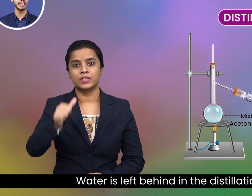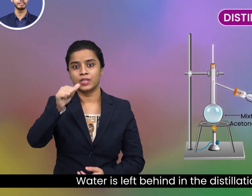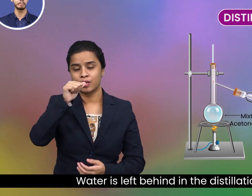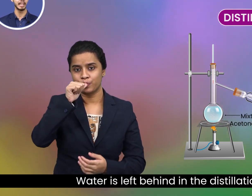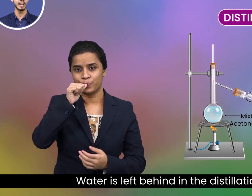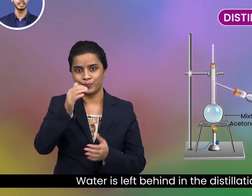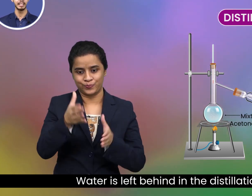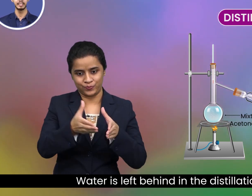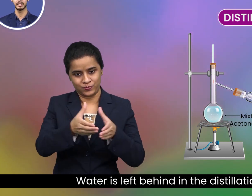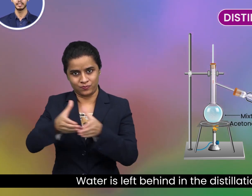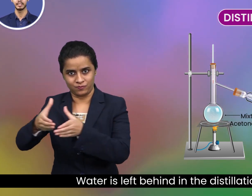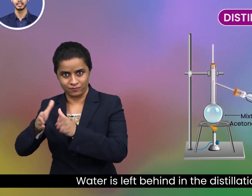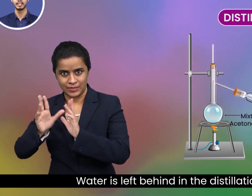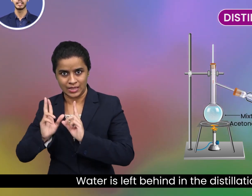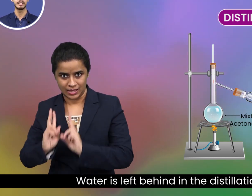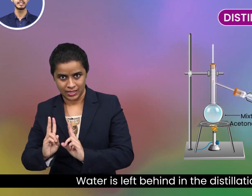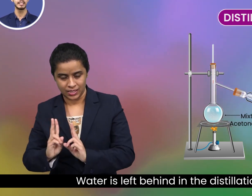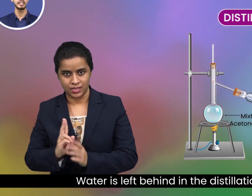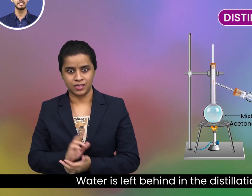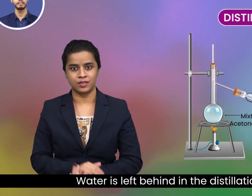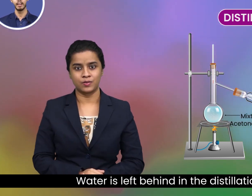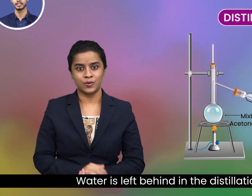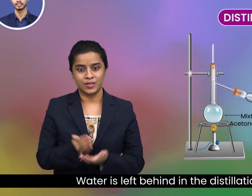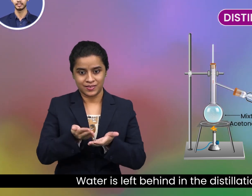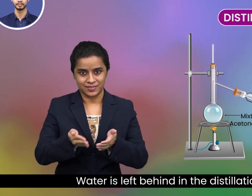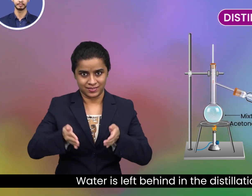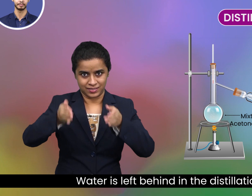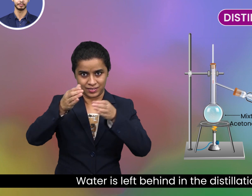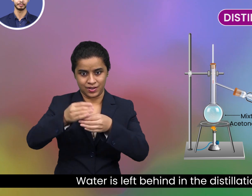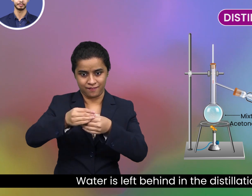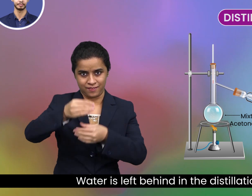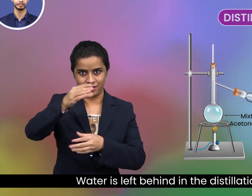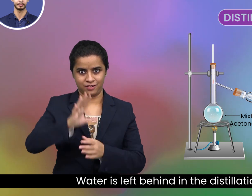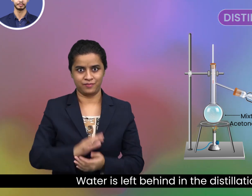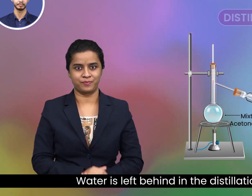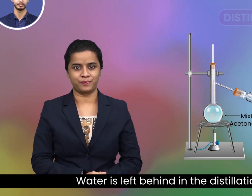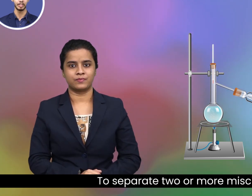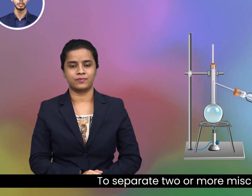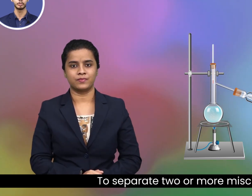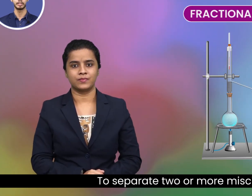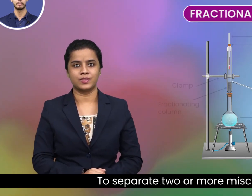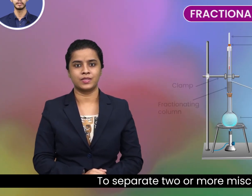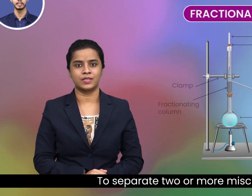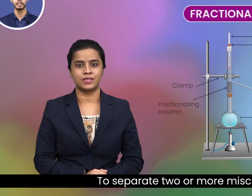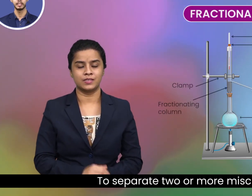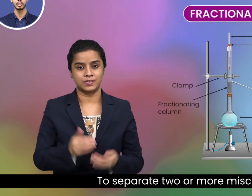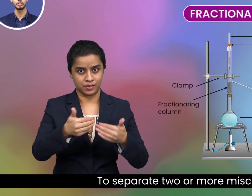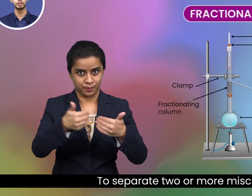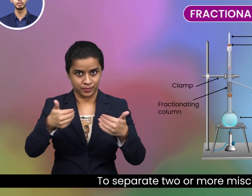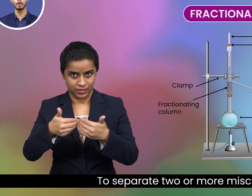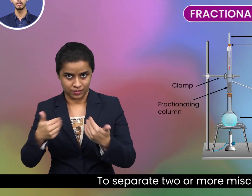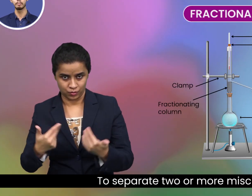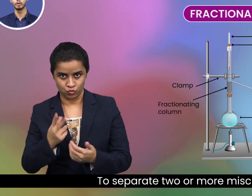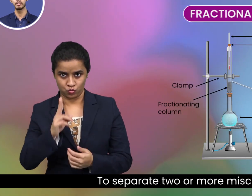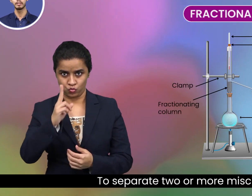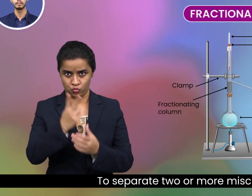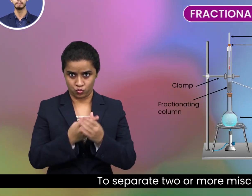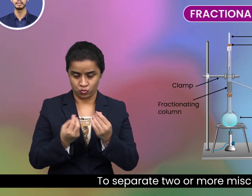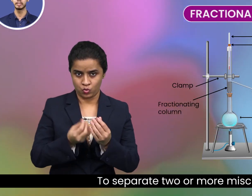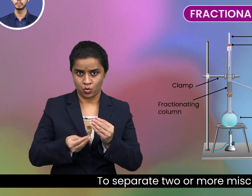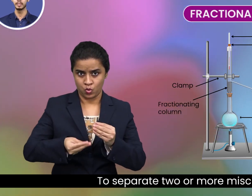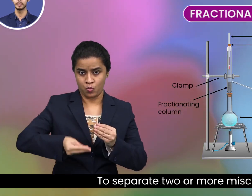Water is left behind in the distillation flask. To separate 2 or